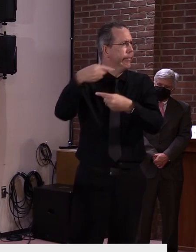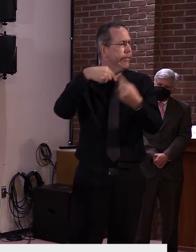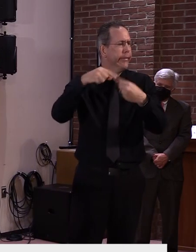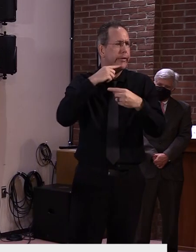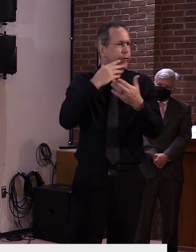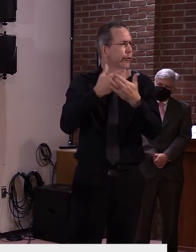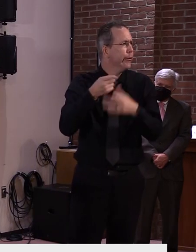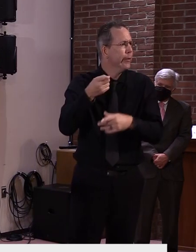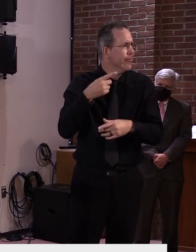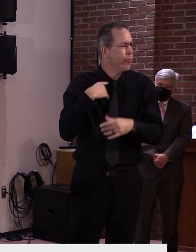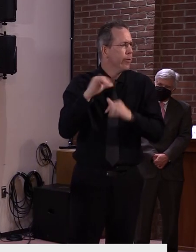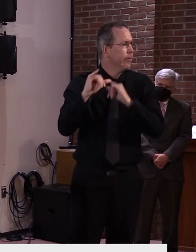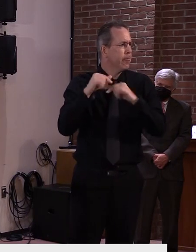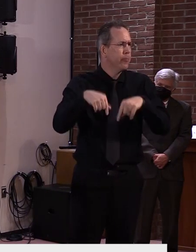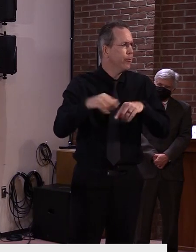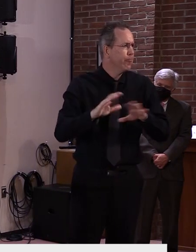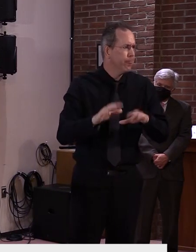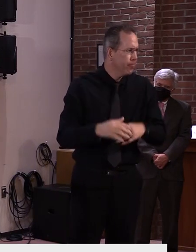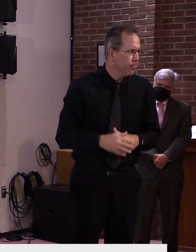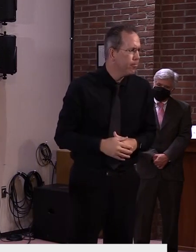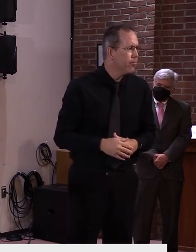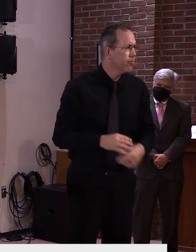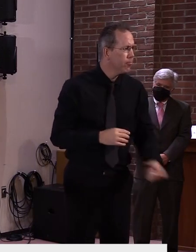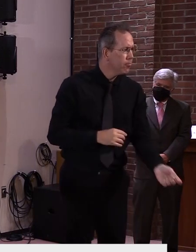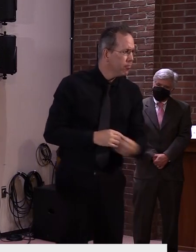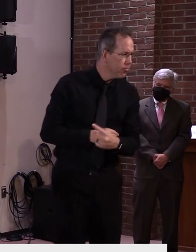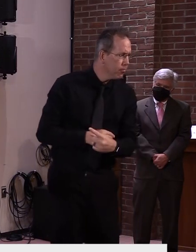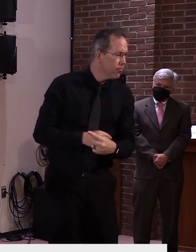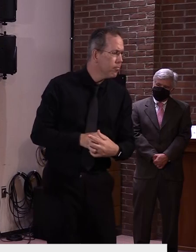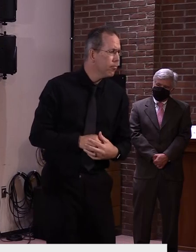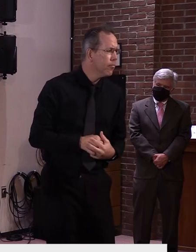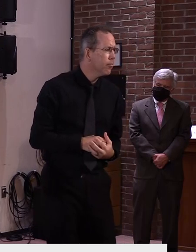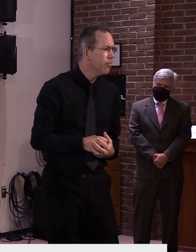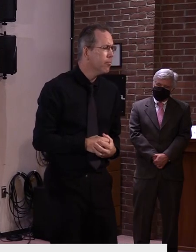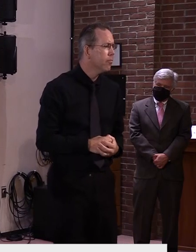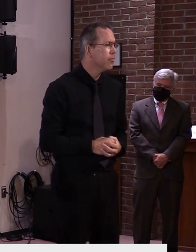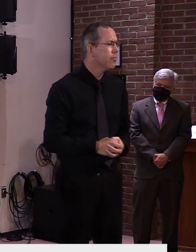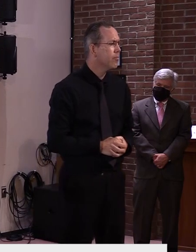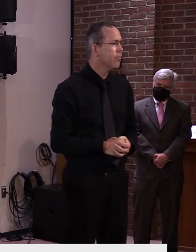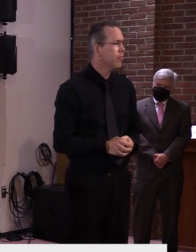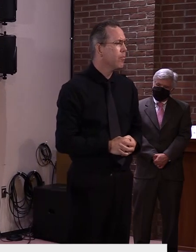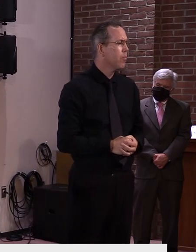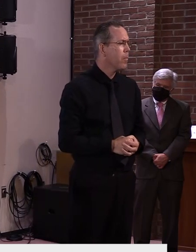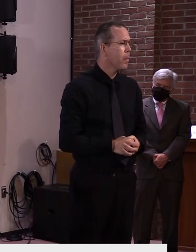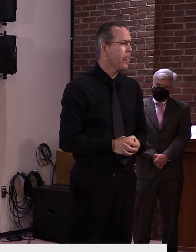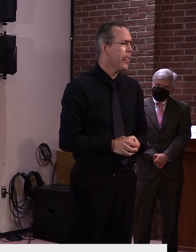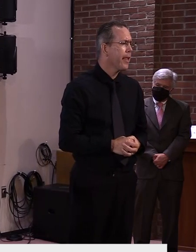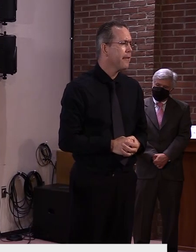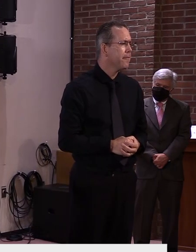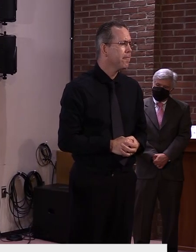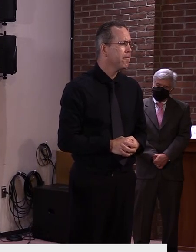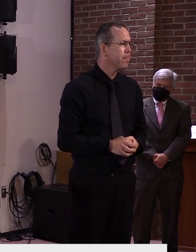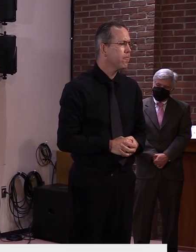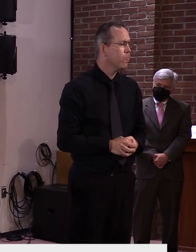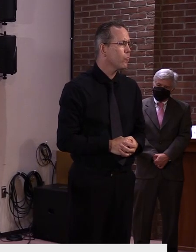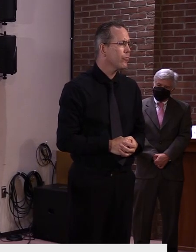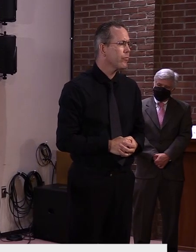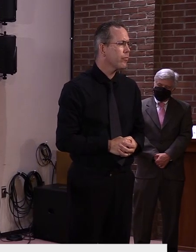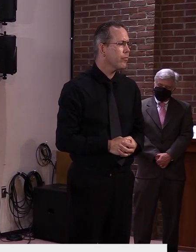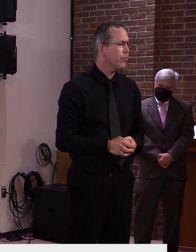Do you think it's appropriate for the federal government to step in when local jurisdictions have decided to not, let's say, clamp down